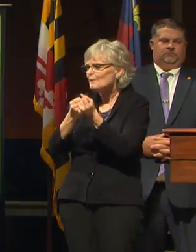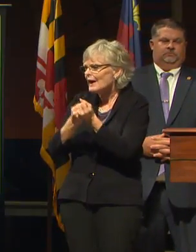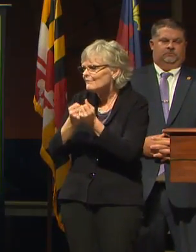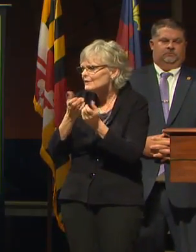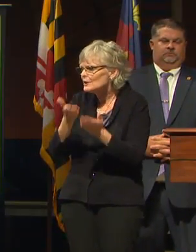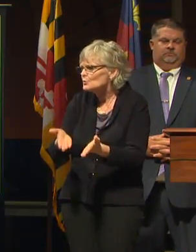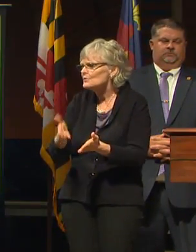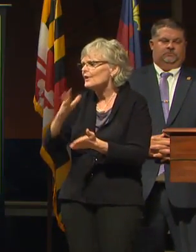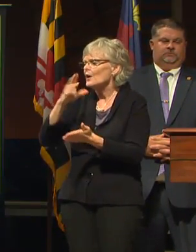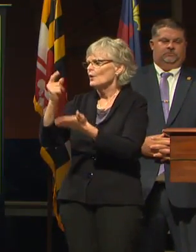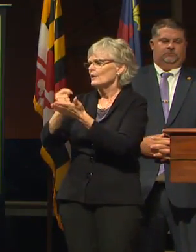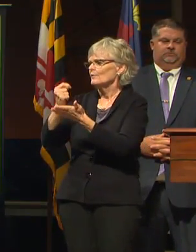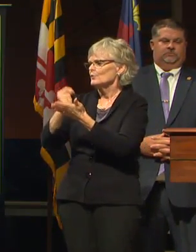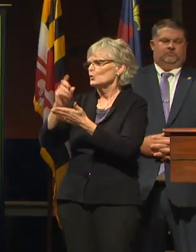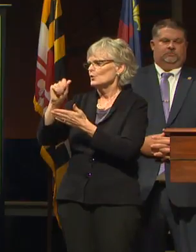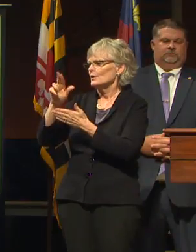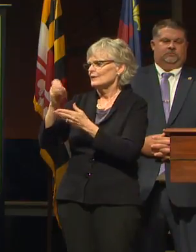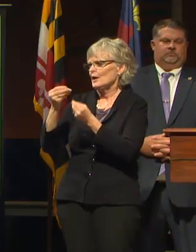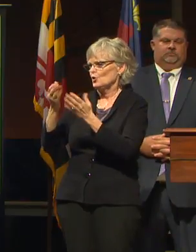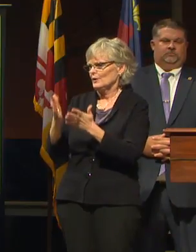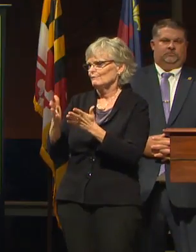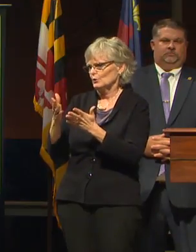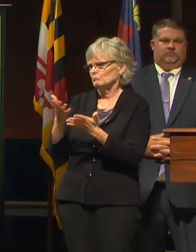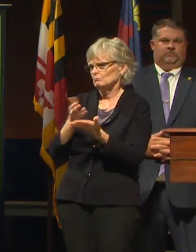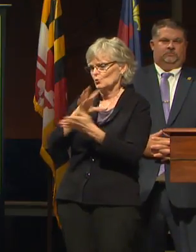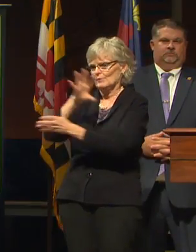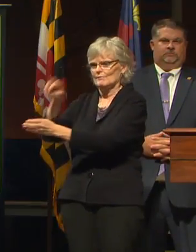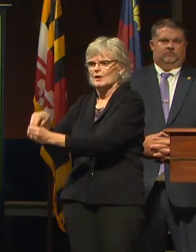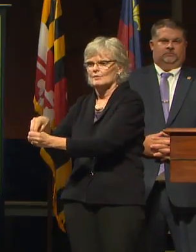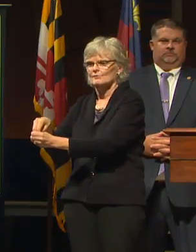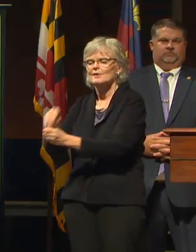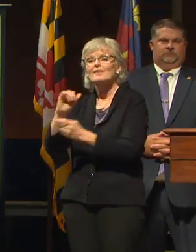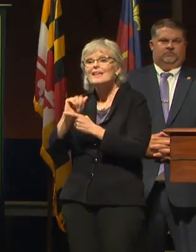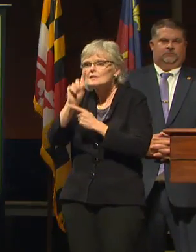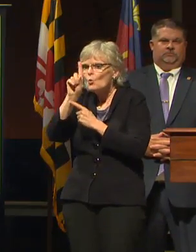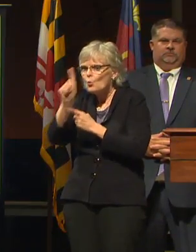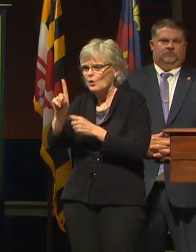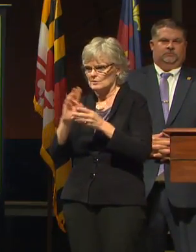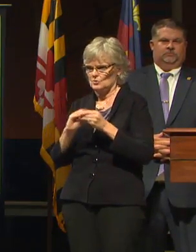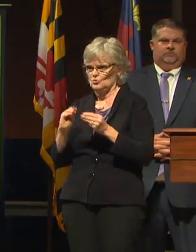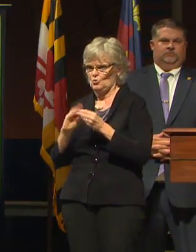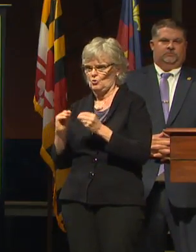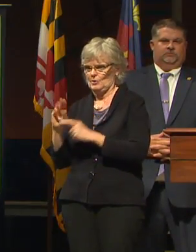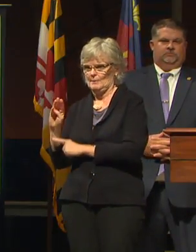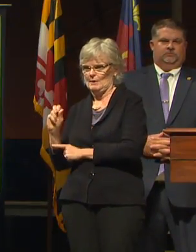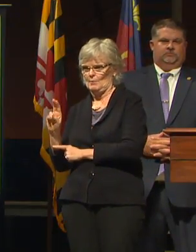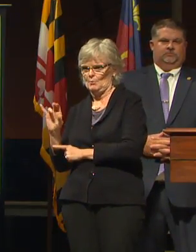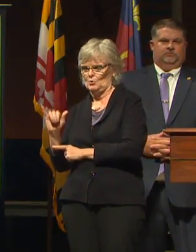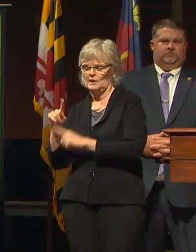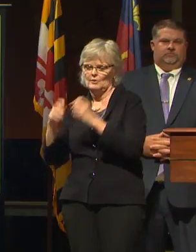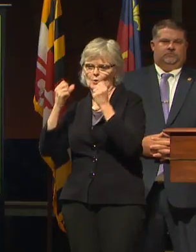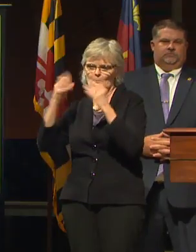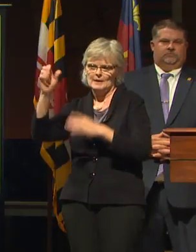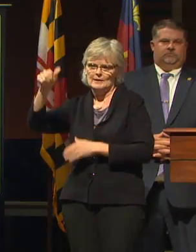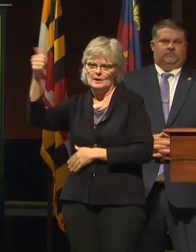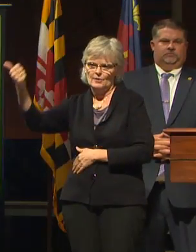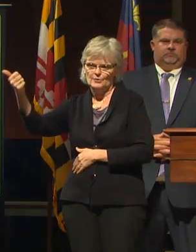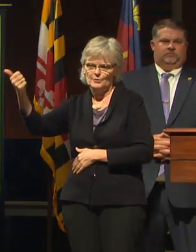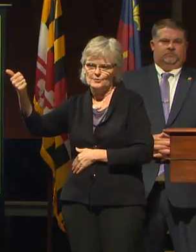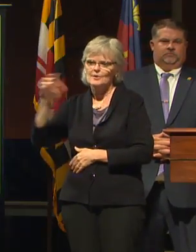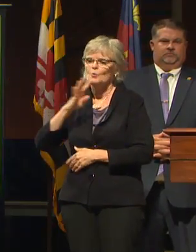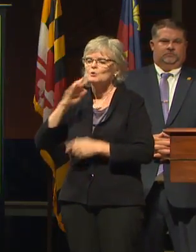and a therapeutic caregiver. That's just one story of many, but I do want to spend a little bit of time talking about